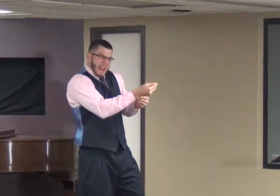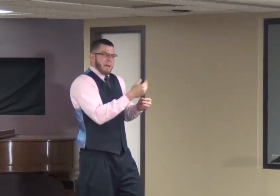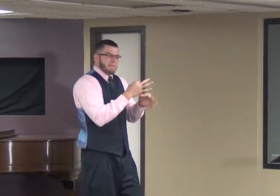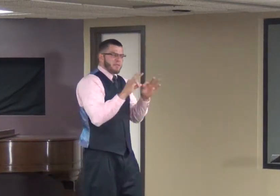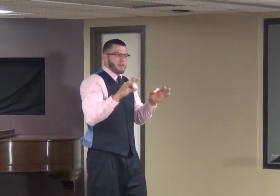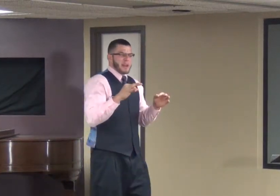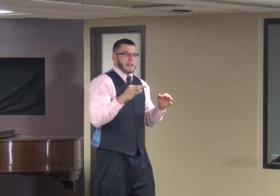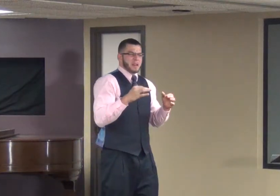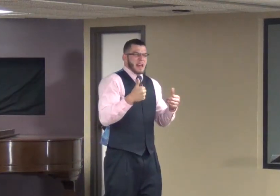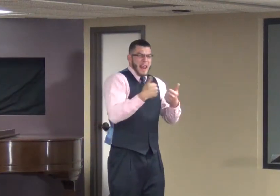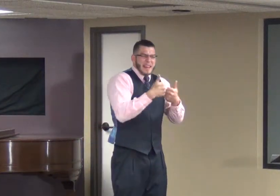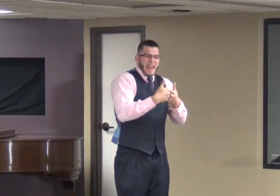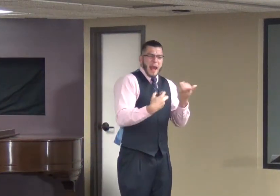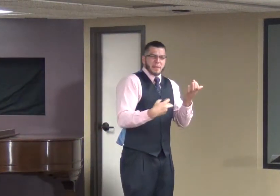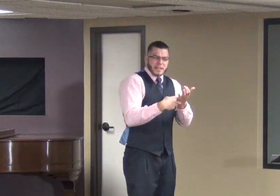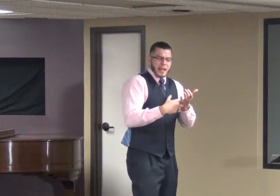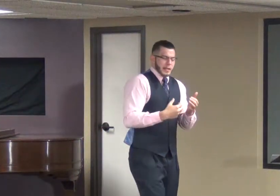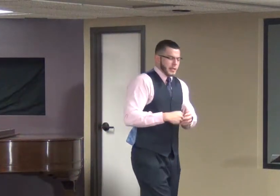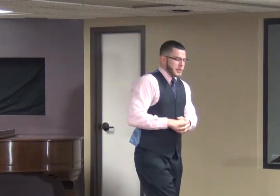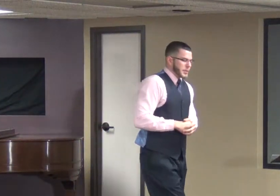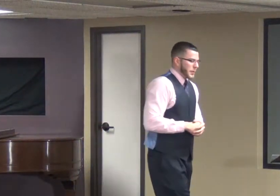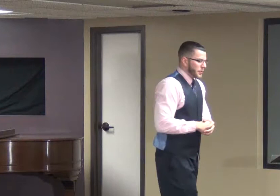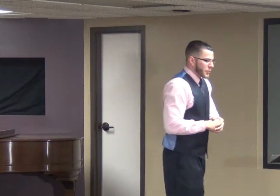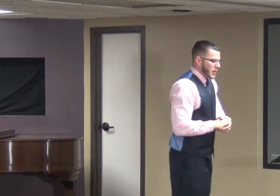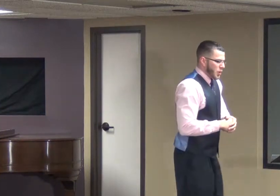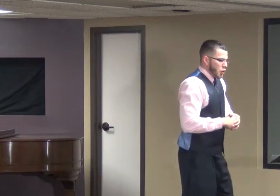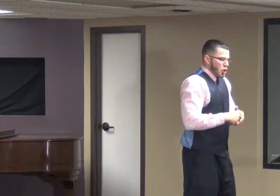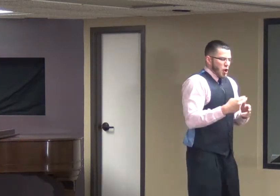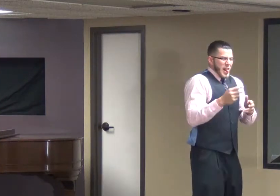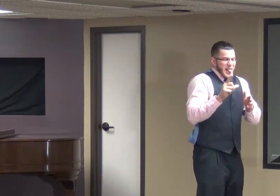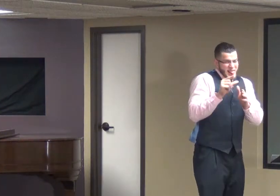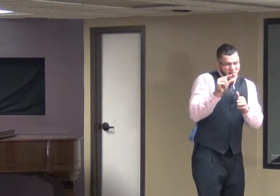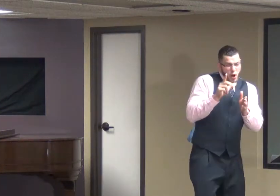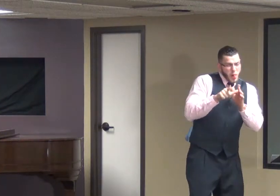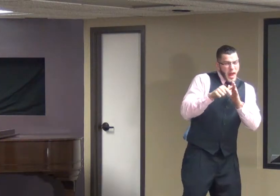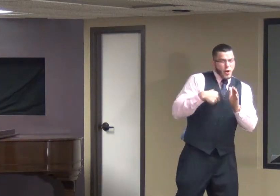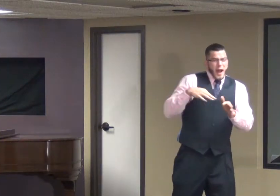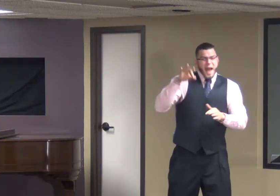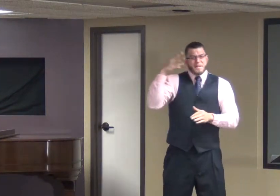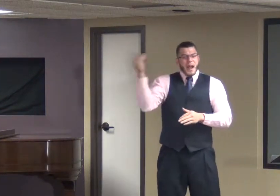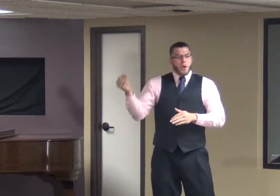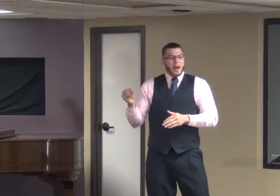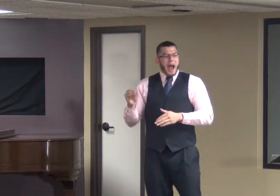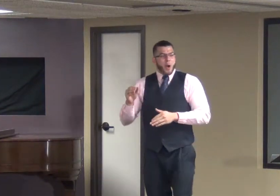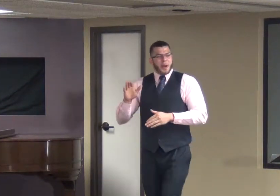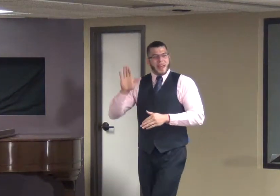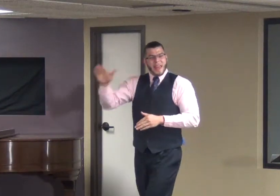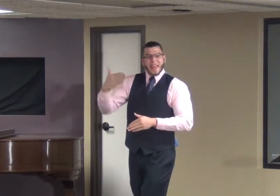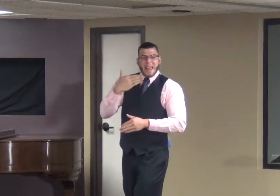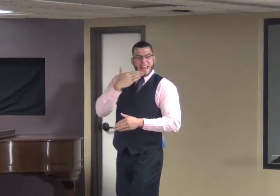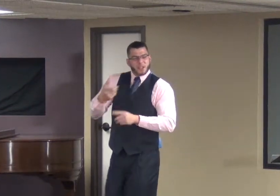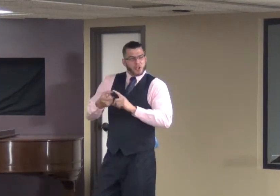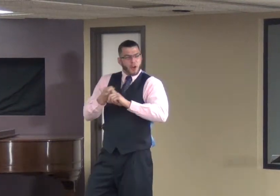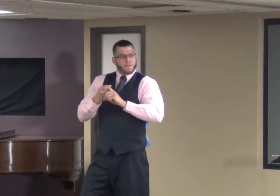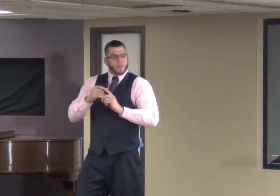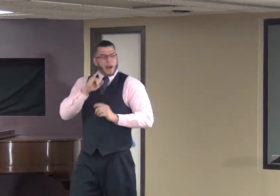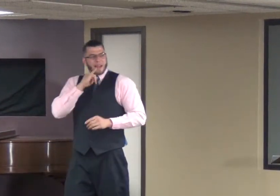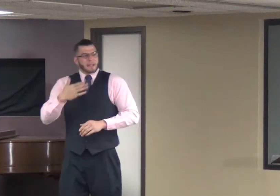gave him free game tickets. A little later I found out his good friend is